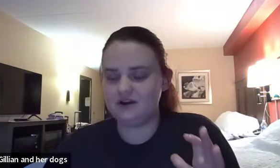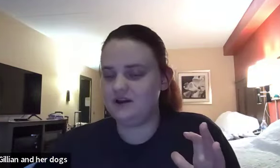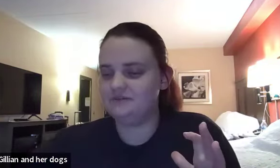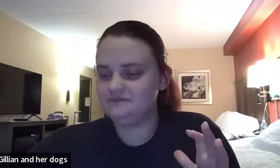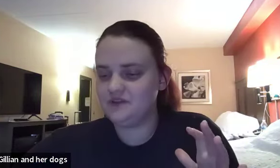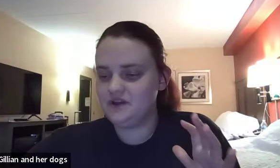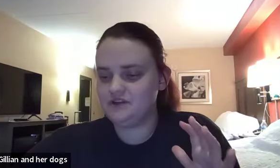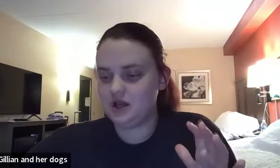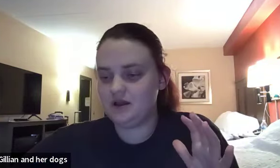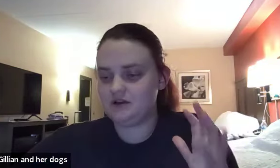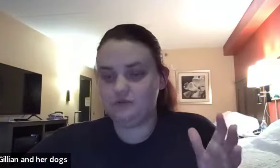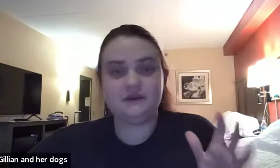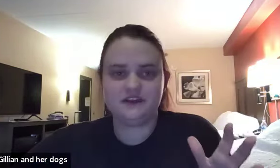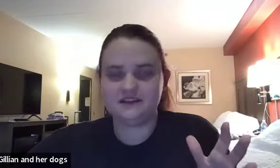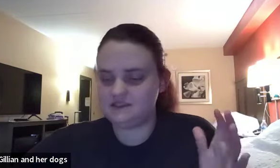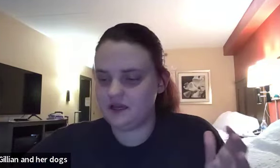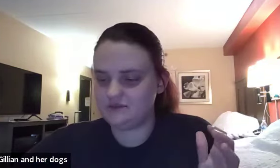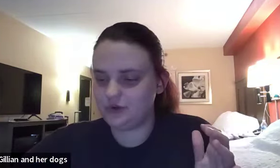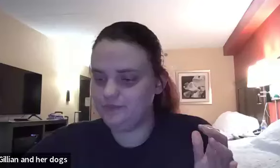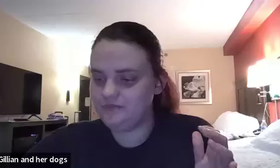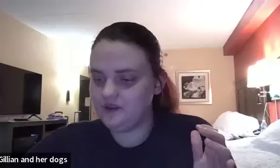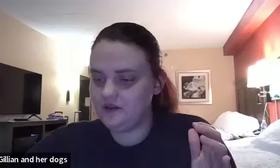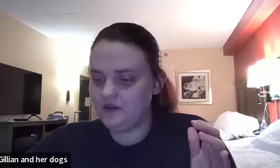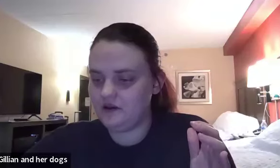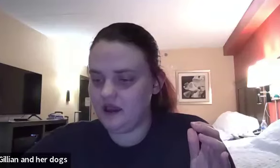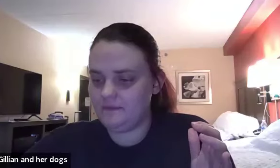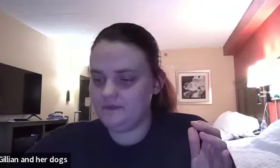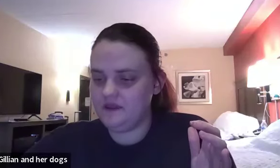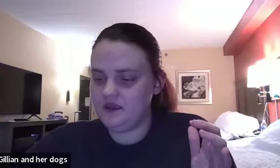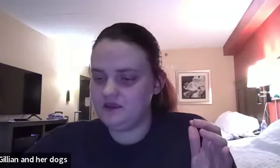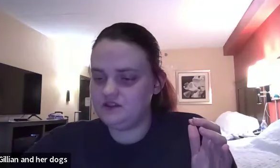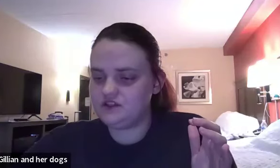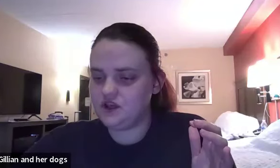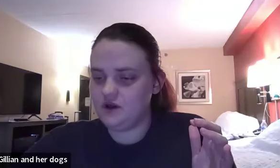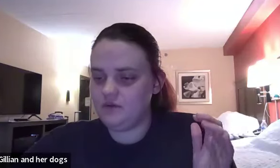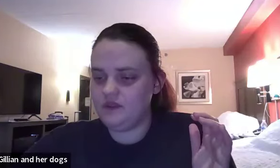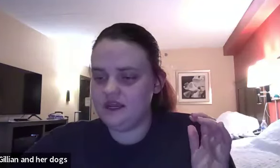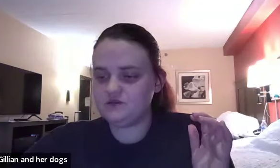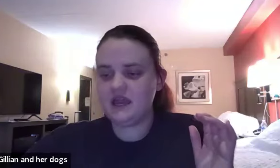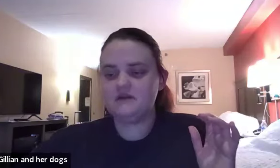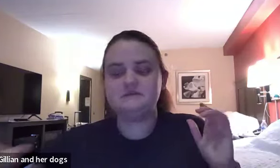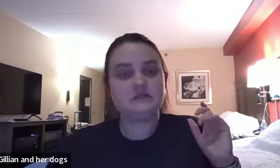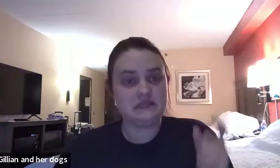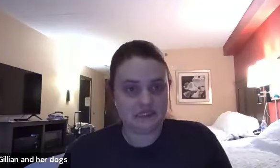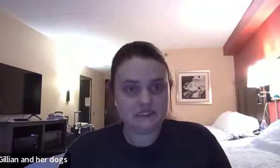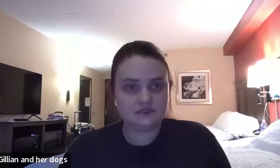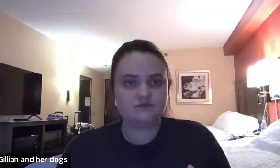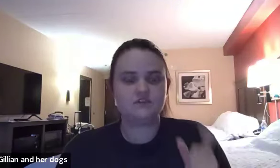our job career signs as possible. Okay. So the next one we have is police. So the